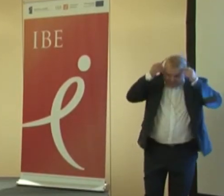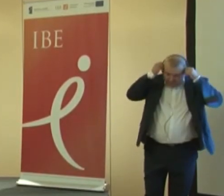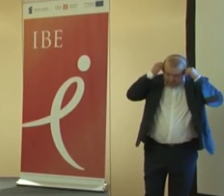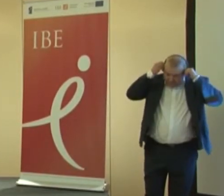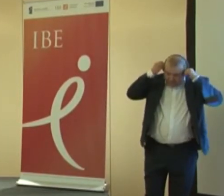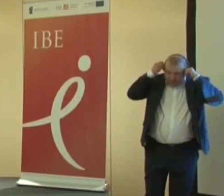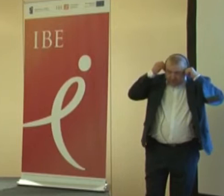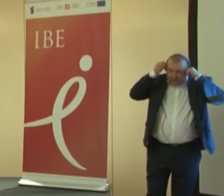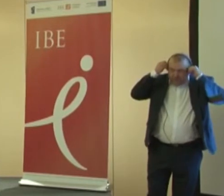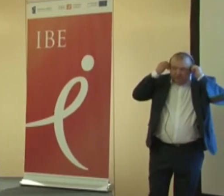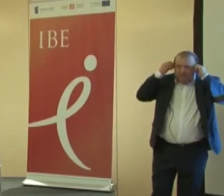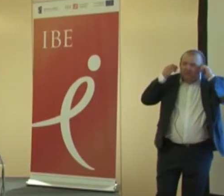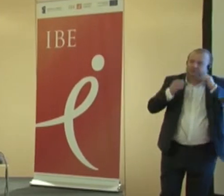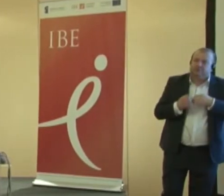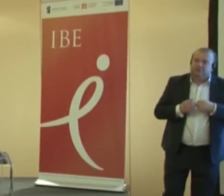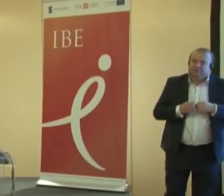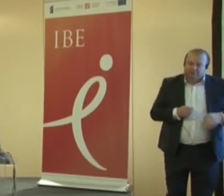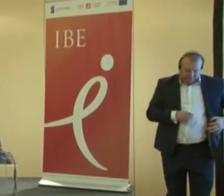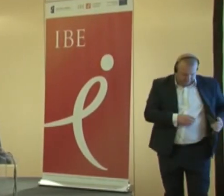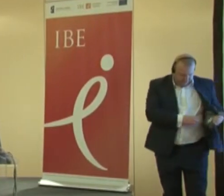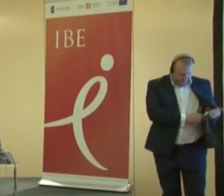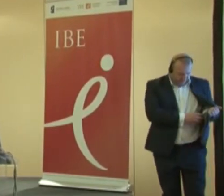Dr. Meijer, please. I